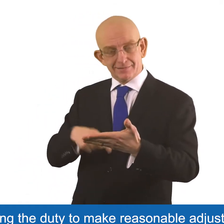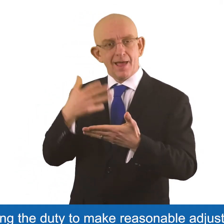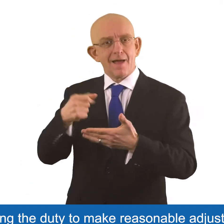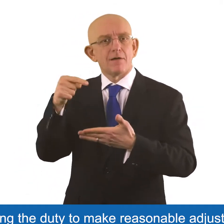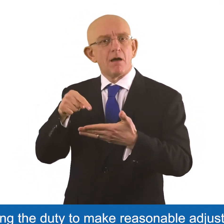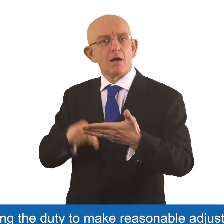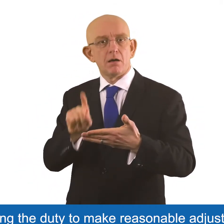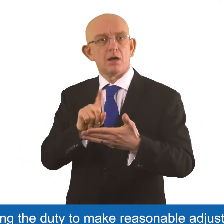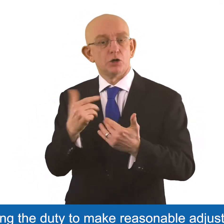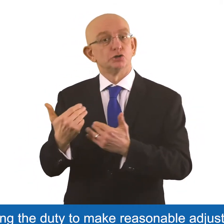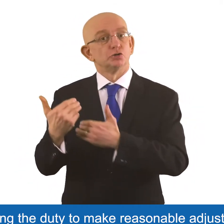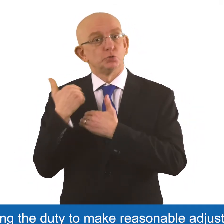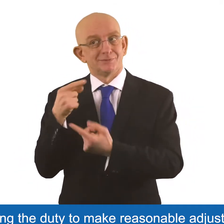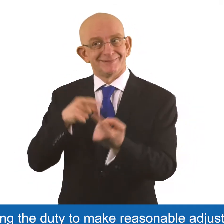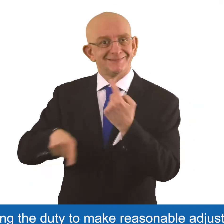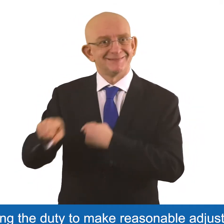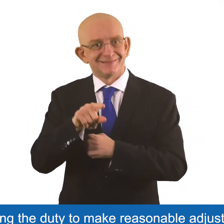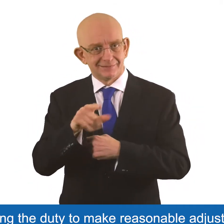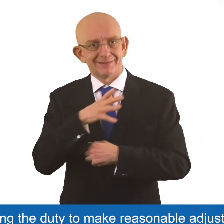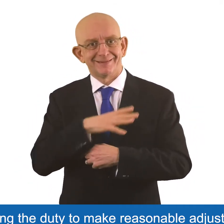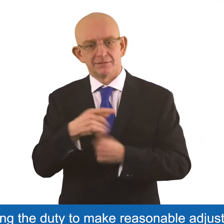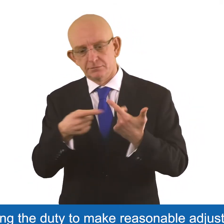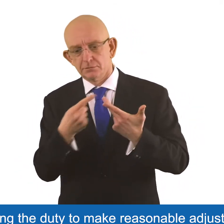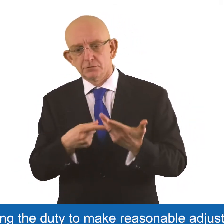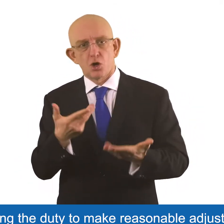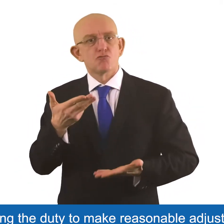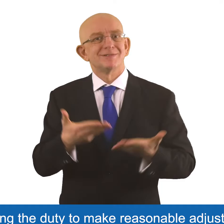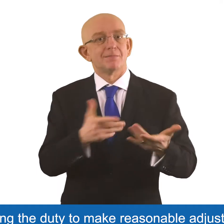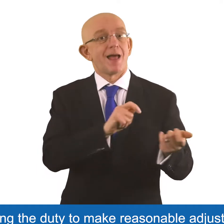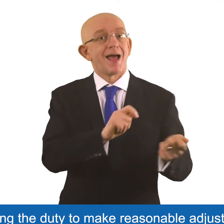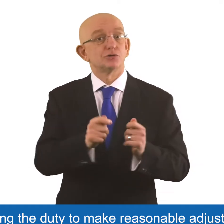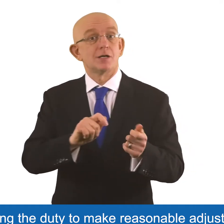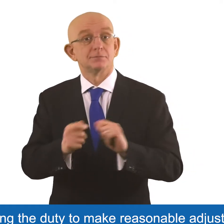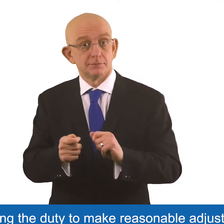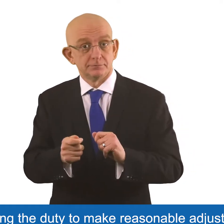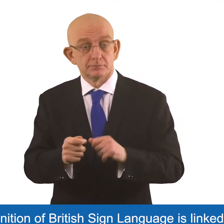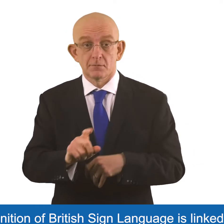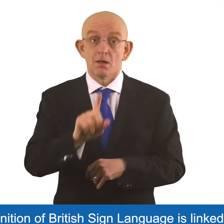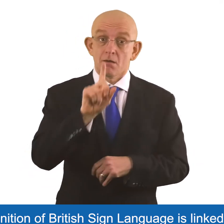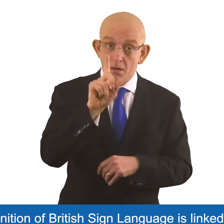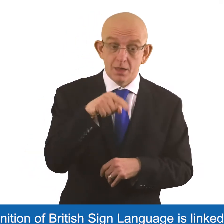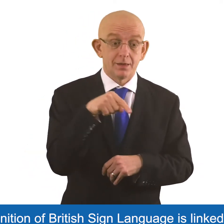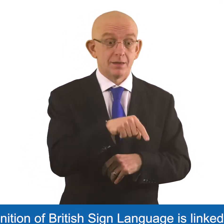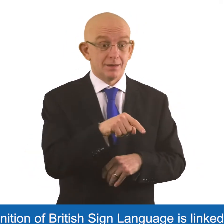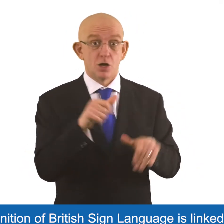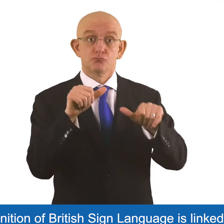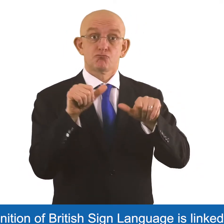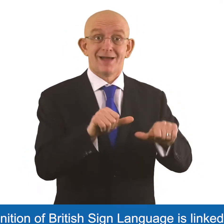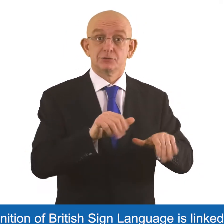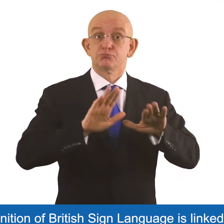Open brackets, including the duty to make reasonable adjustments, close brackets. However, the recognition of